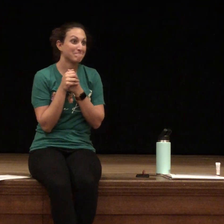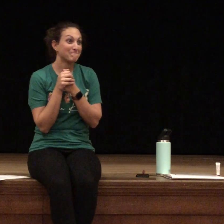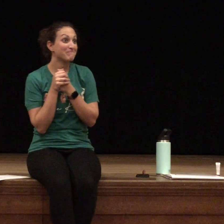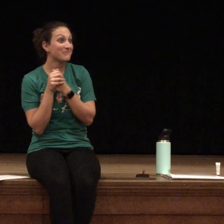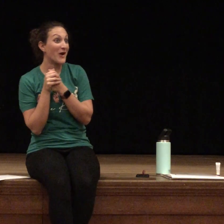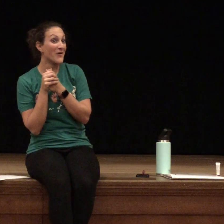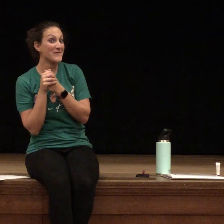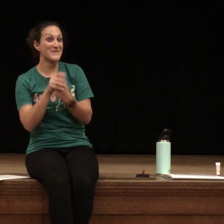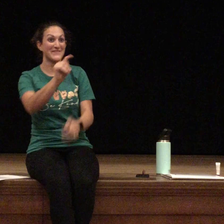No?